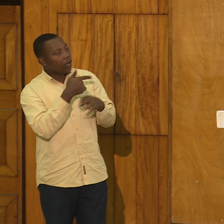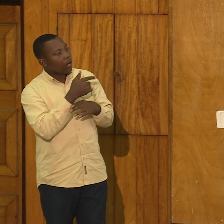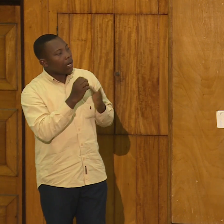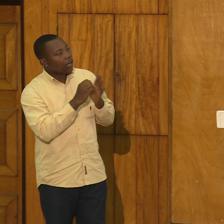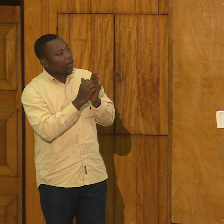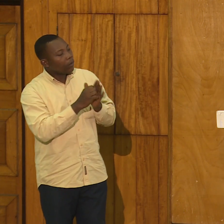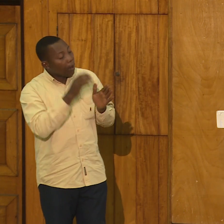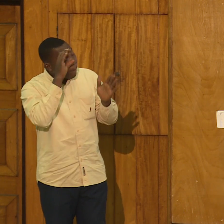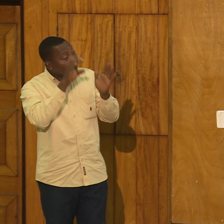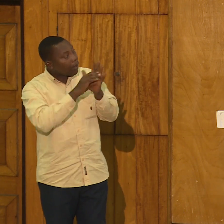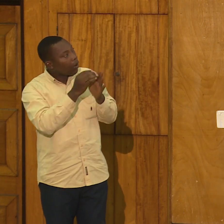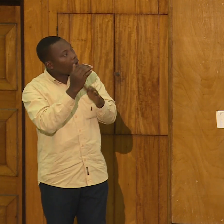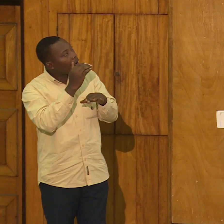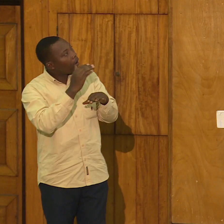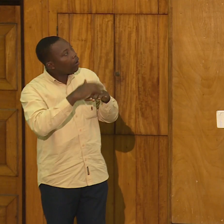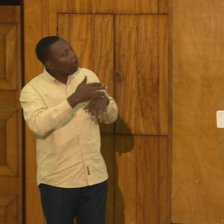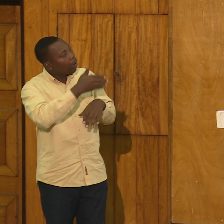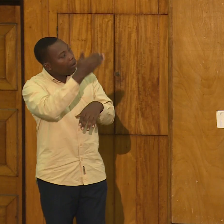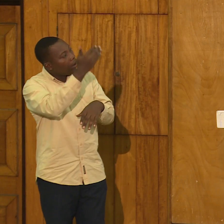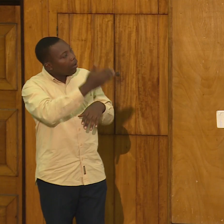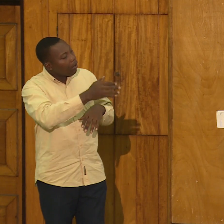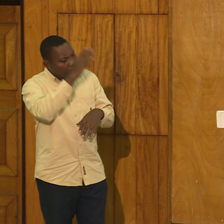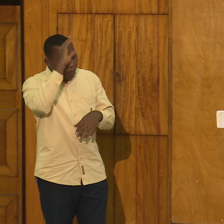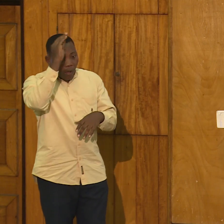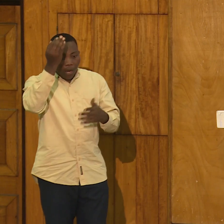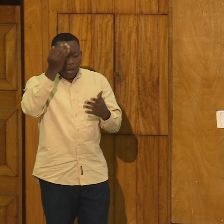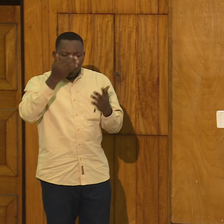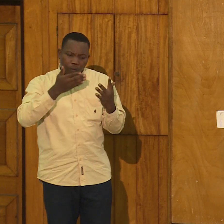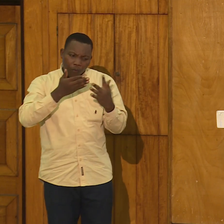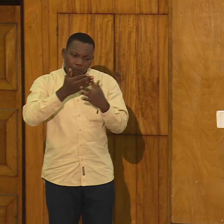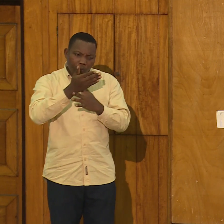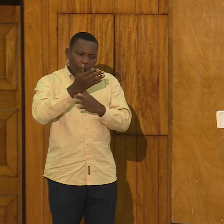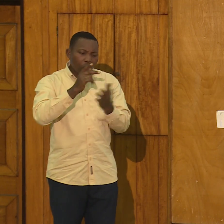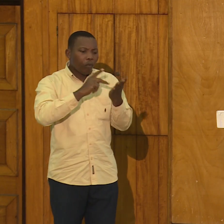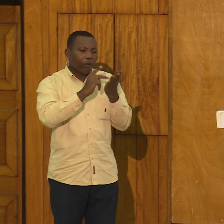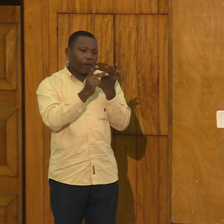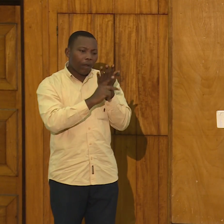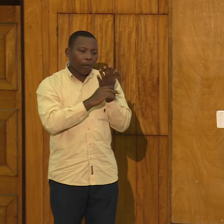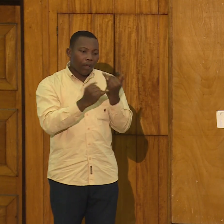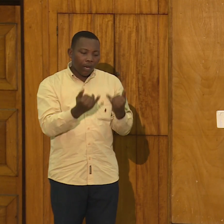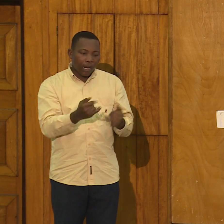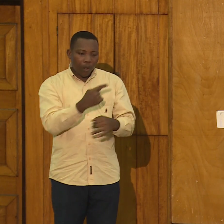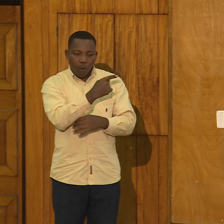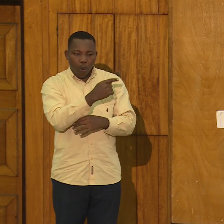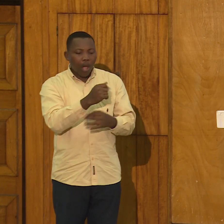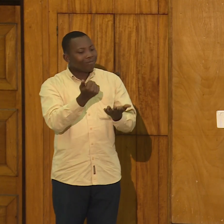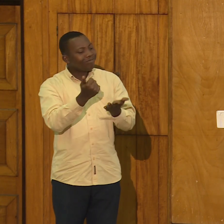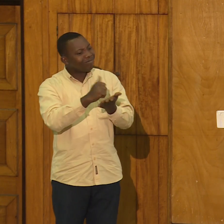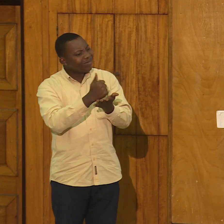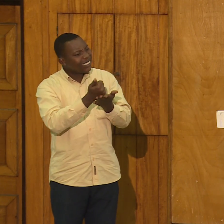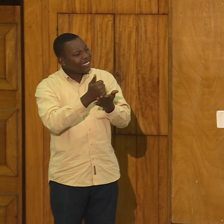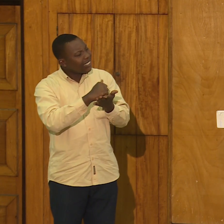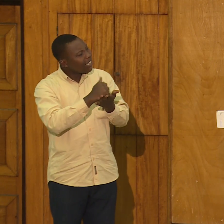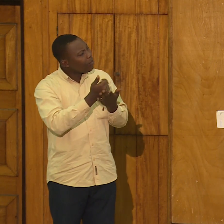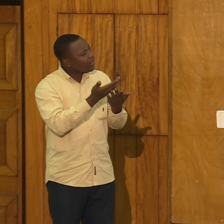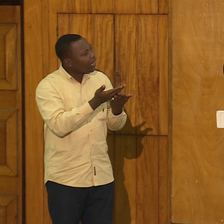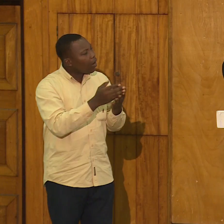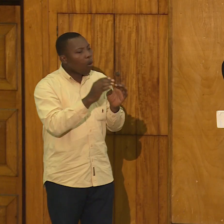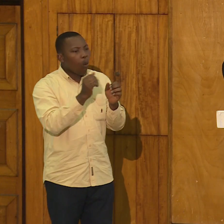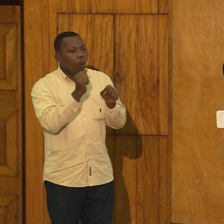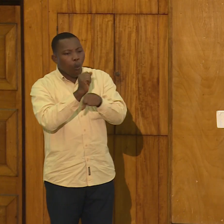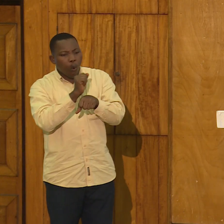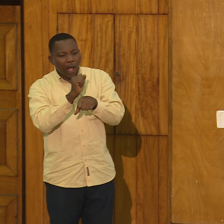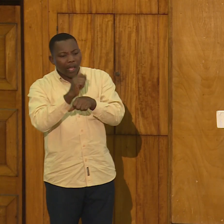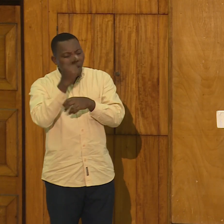a mentor who went through the program, but now he's actually a community leader and ambassador. He's also working for one of